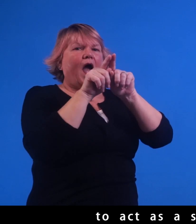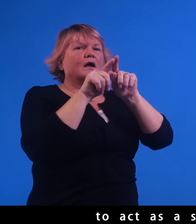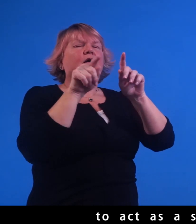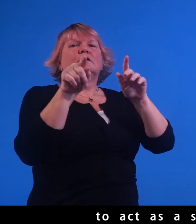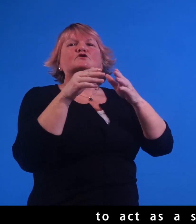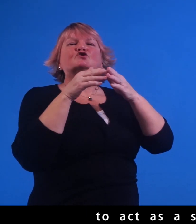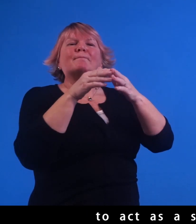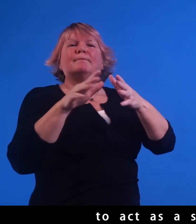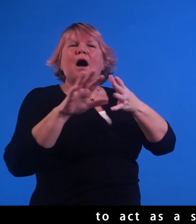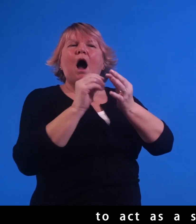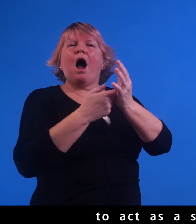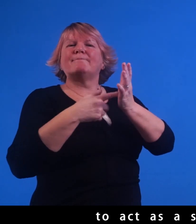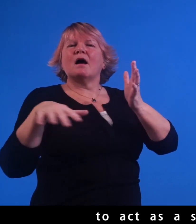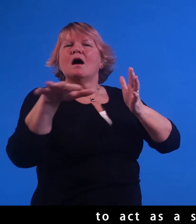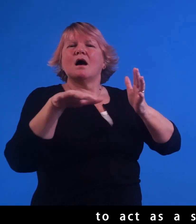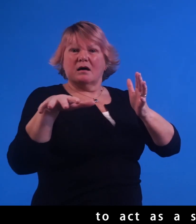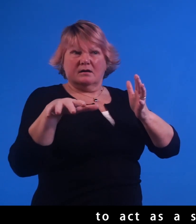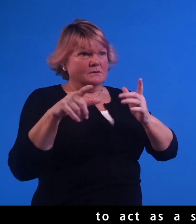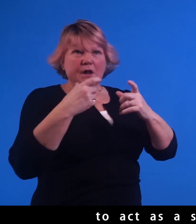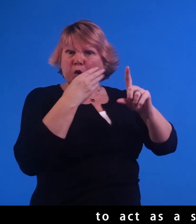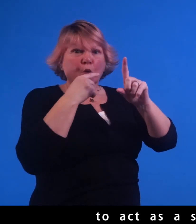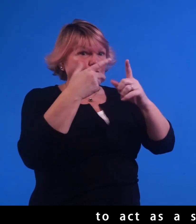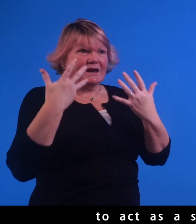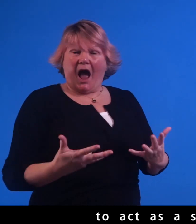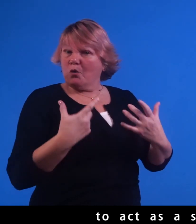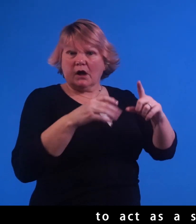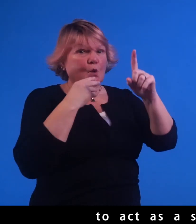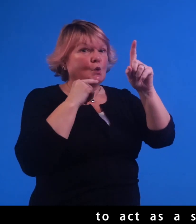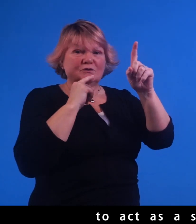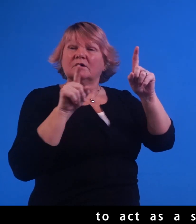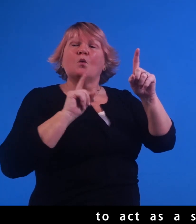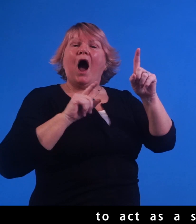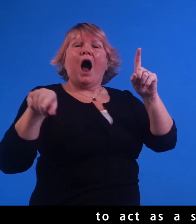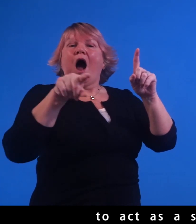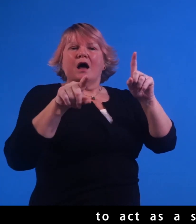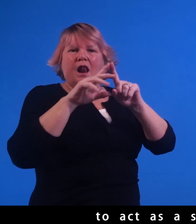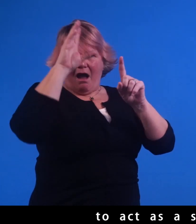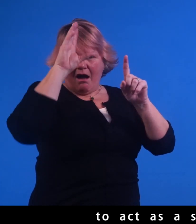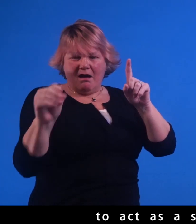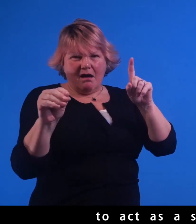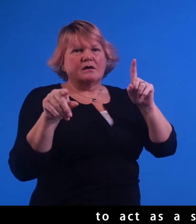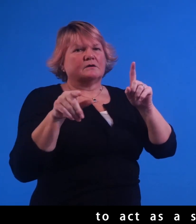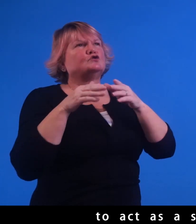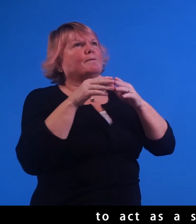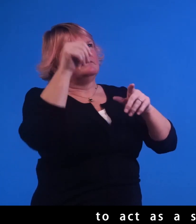to act as a signal to the ships at harbour, and is still operated to this day.